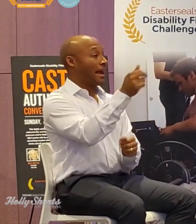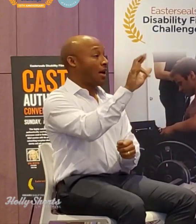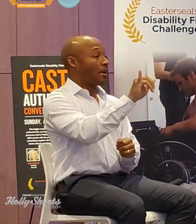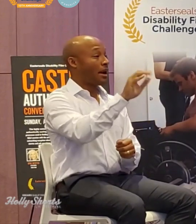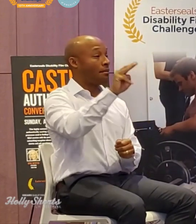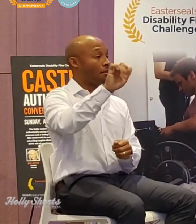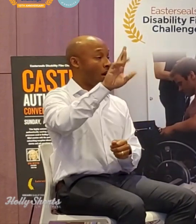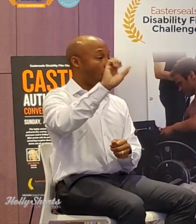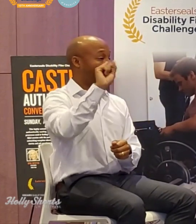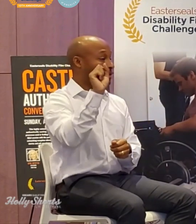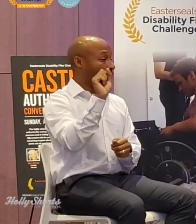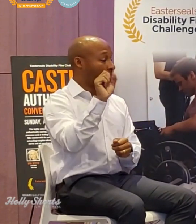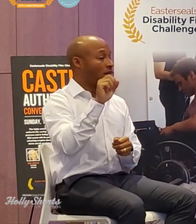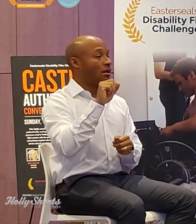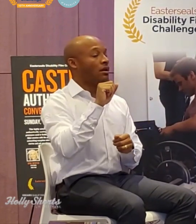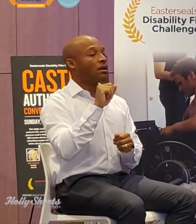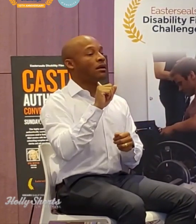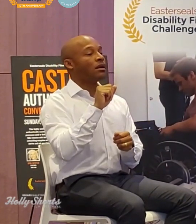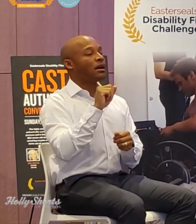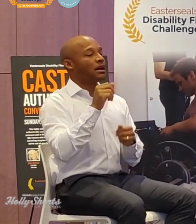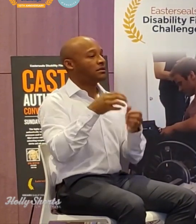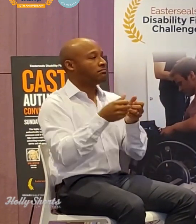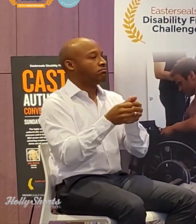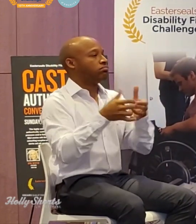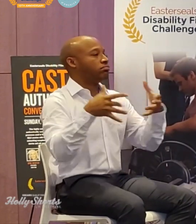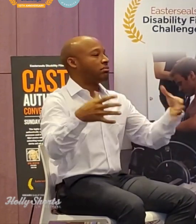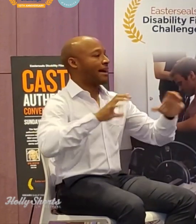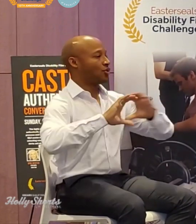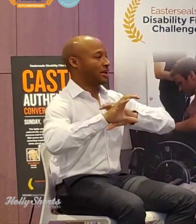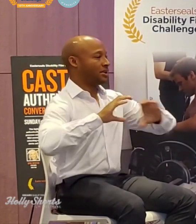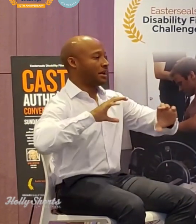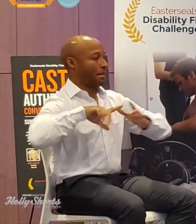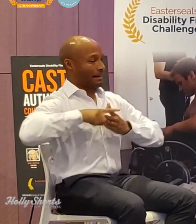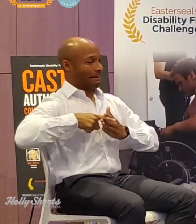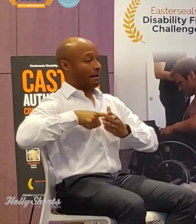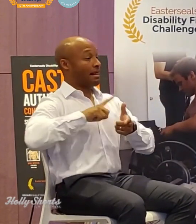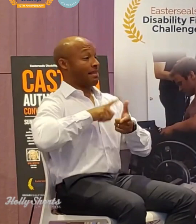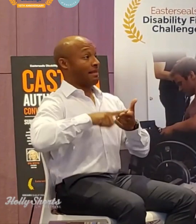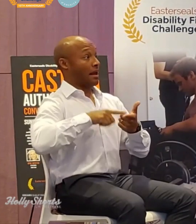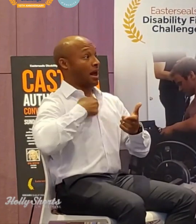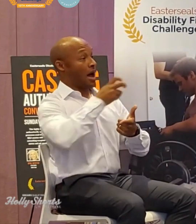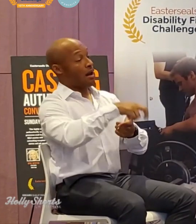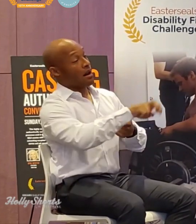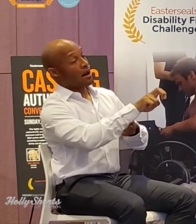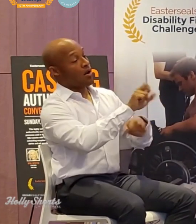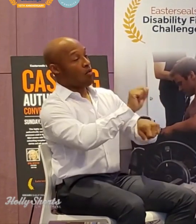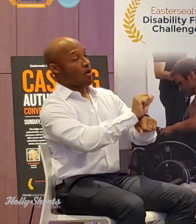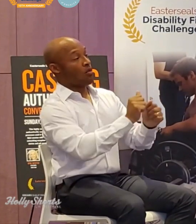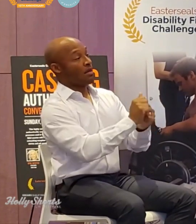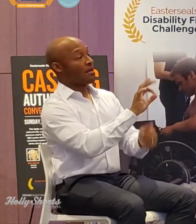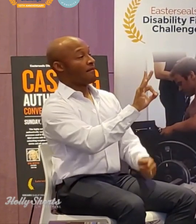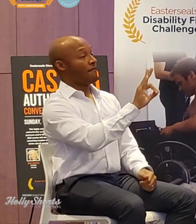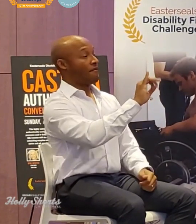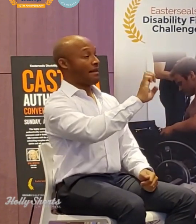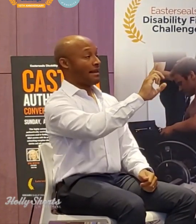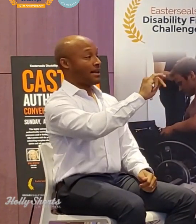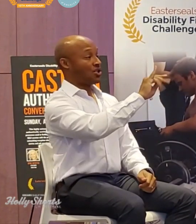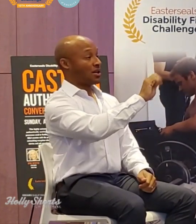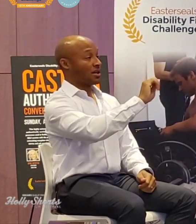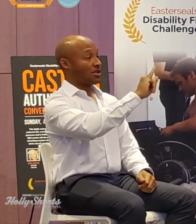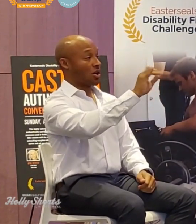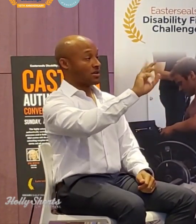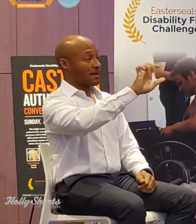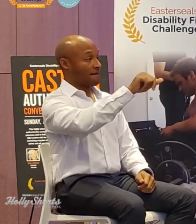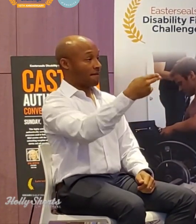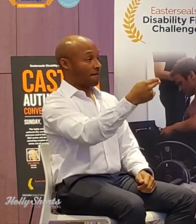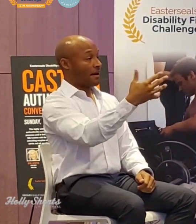conversations in the very beginning. And then I actually went to work with Felicia Joseph and Patricia Ewing Kern at ABC and worked the